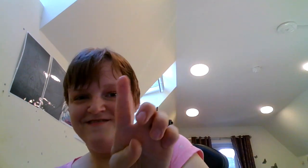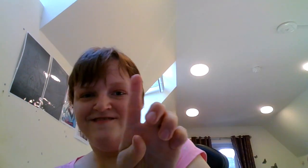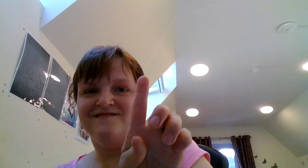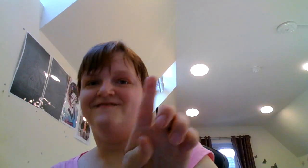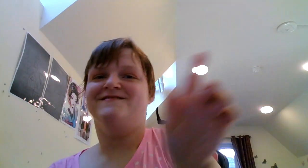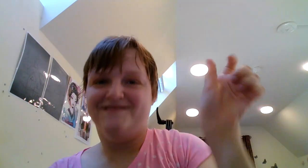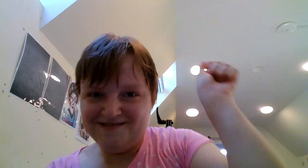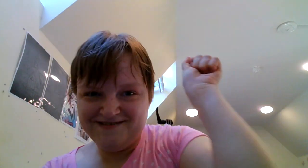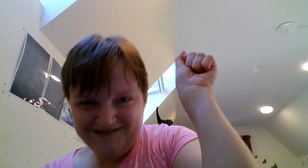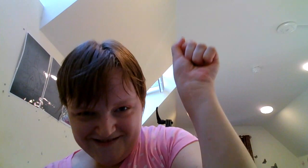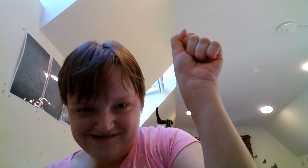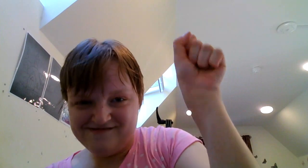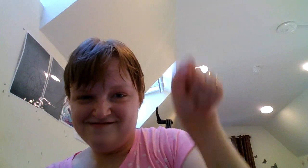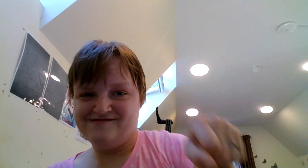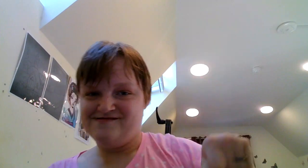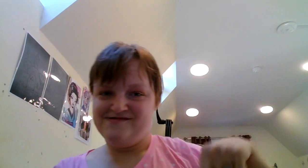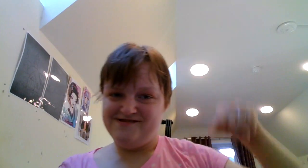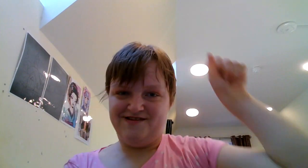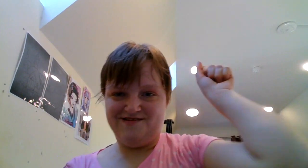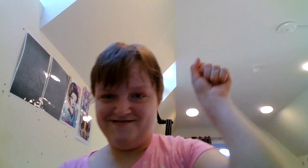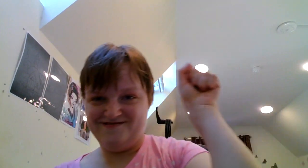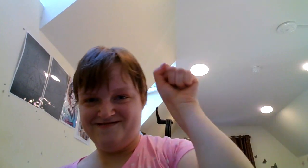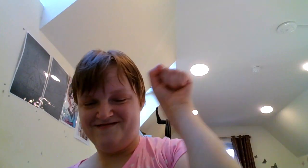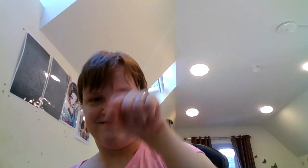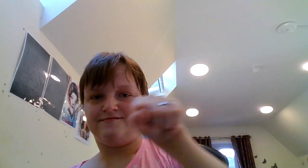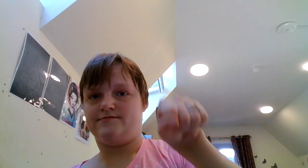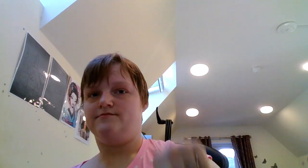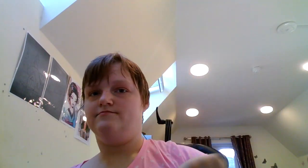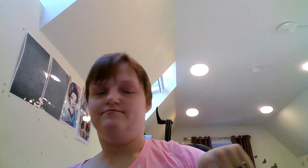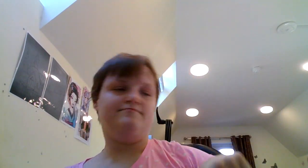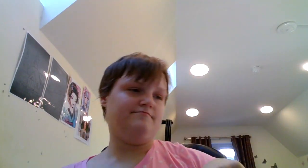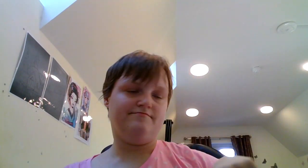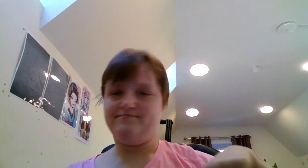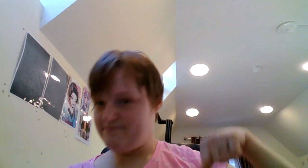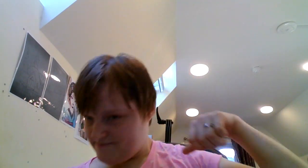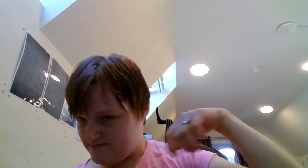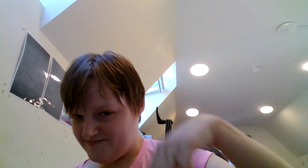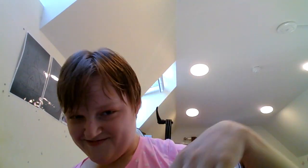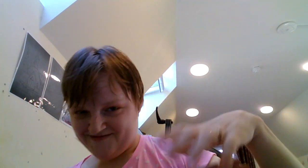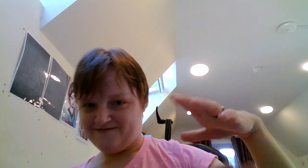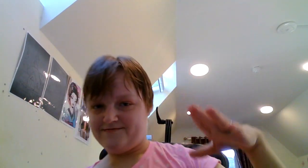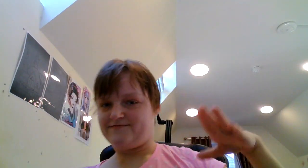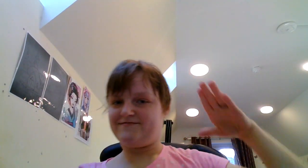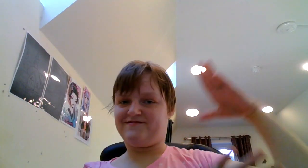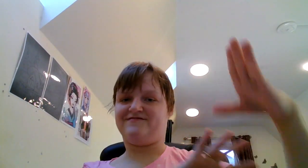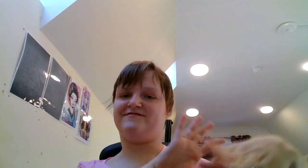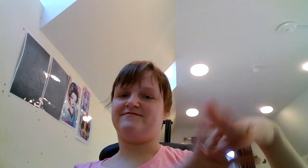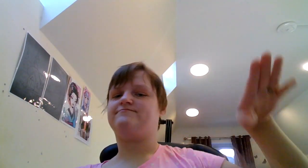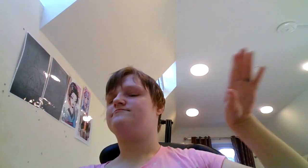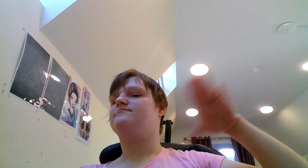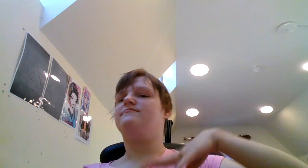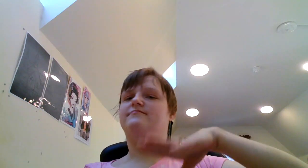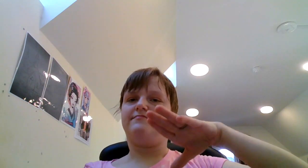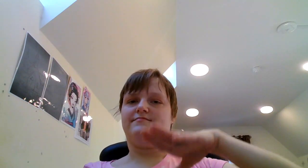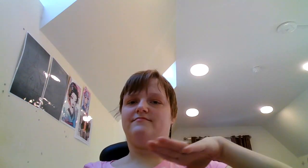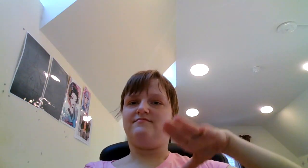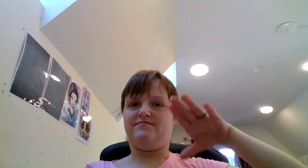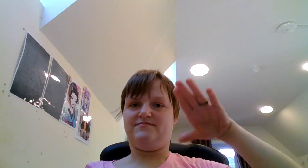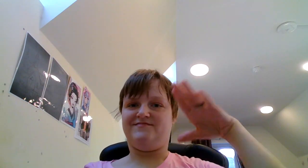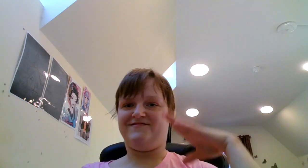successful. Progress was initially slow, and while many of their experiments failed, Banting and the team saw regular drops